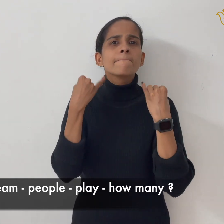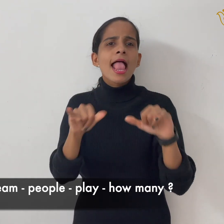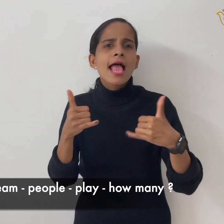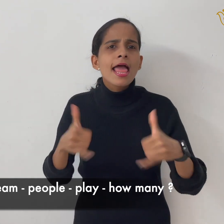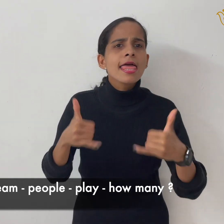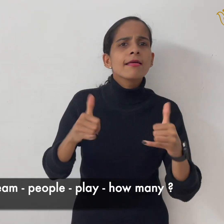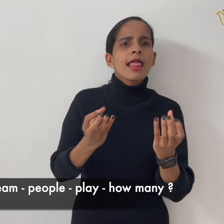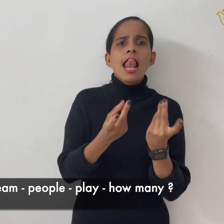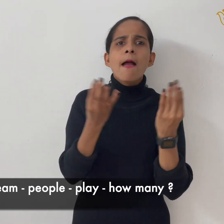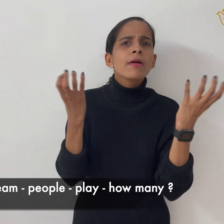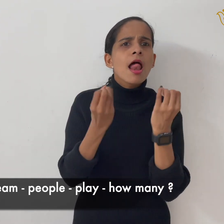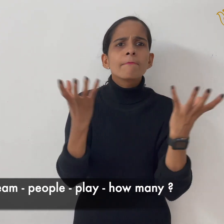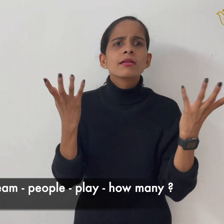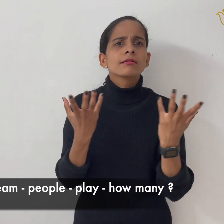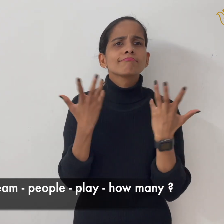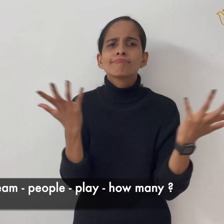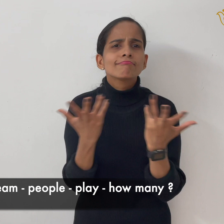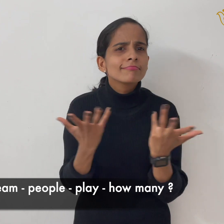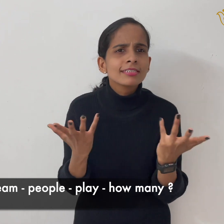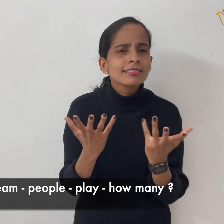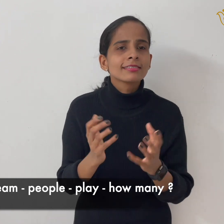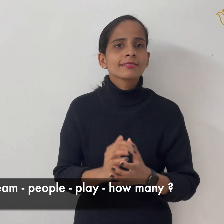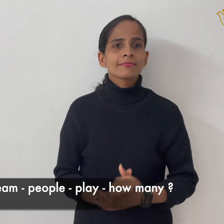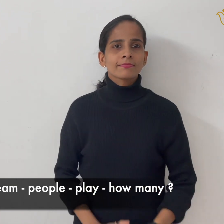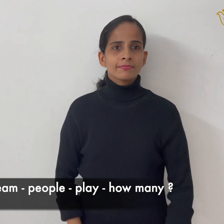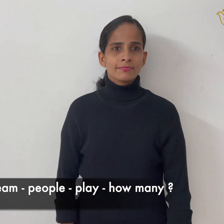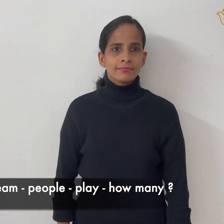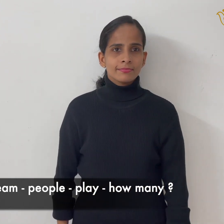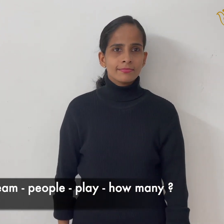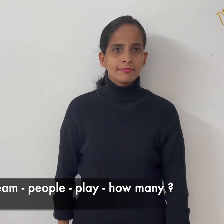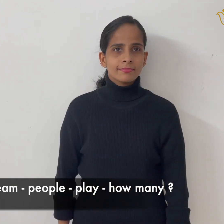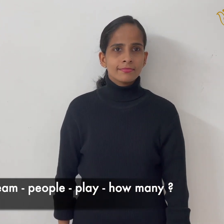people, play, how many?